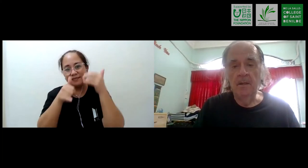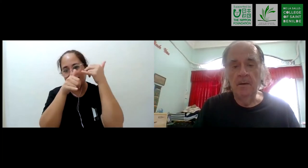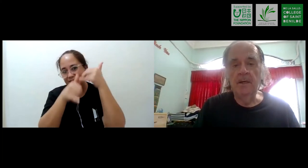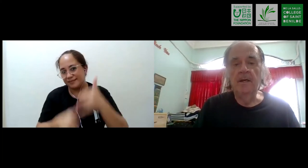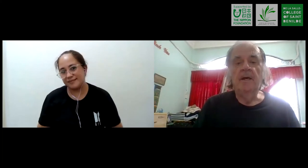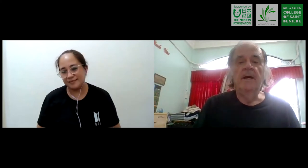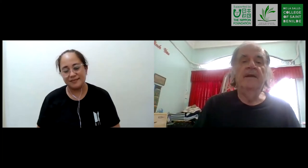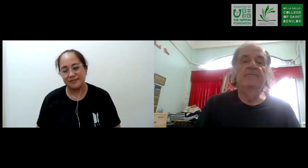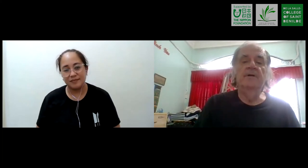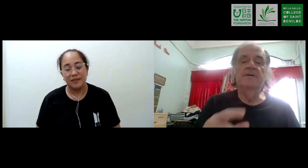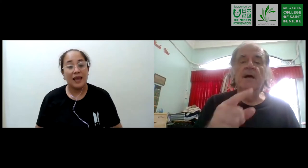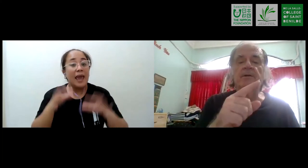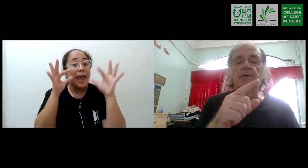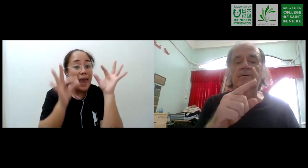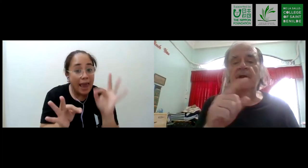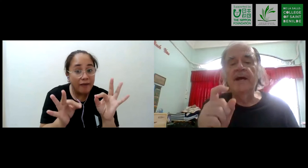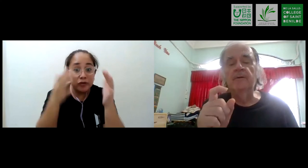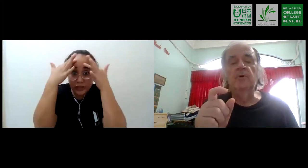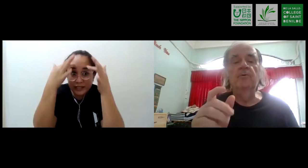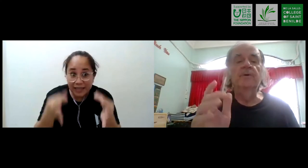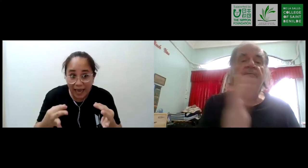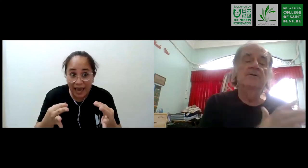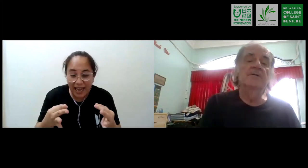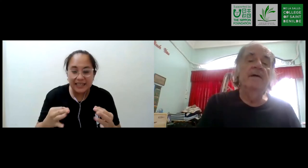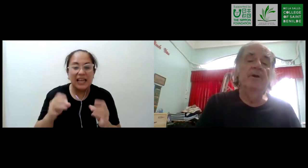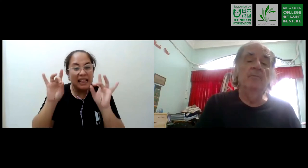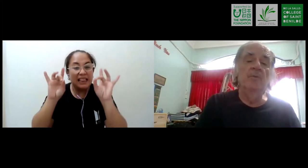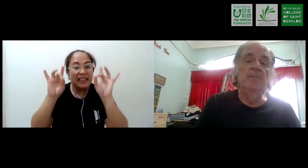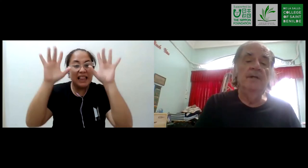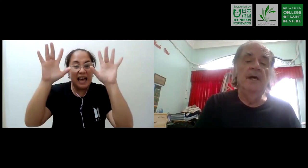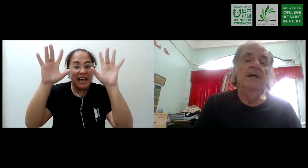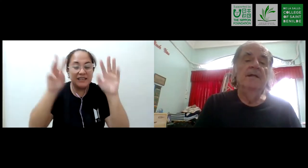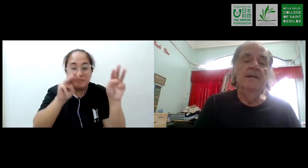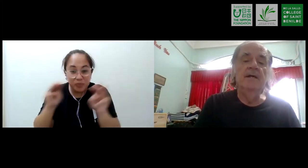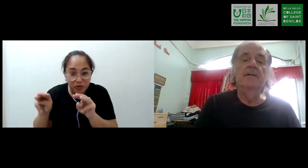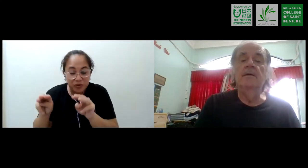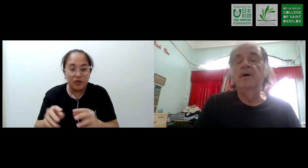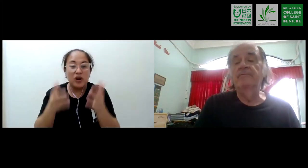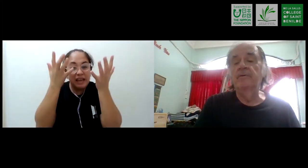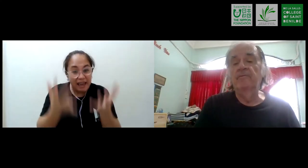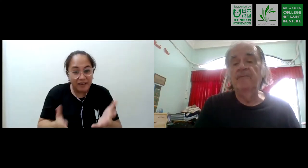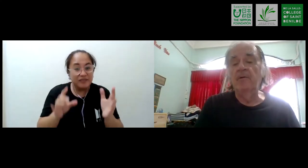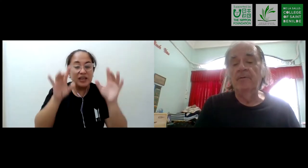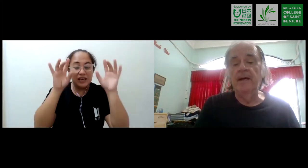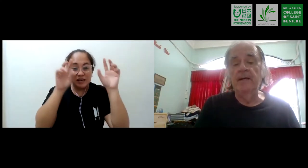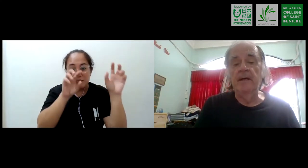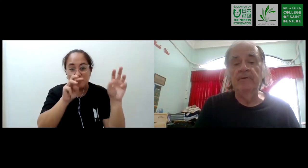Okay, and if you decide to use lighter movement versus heavier movement, then you have to follow that in every